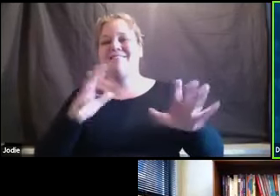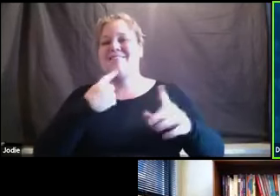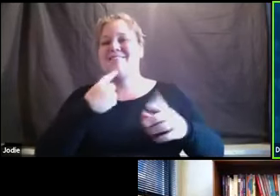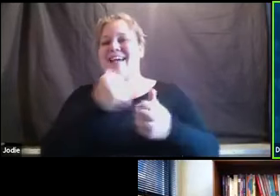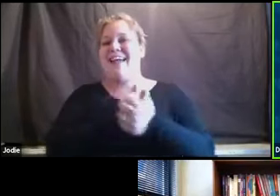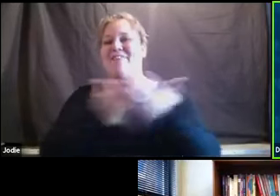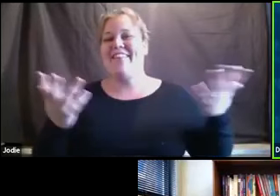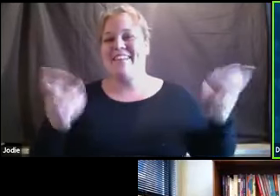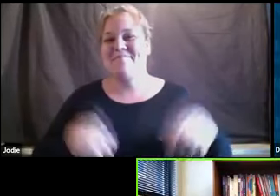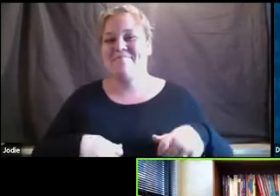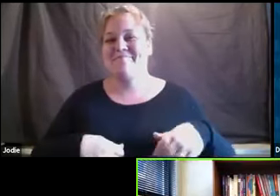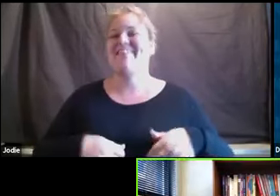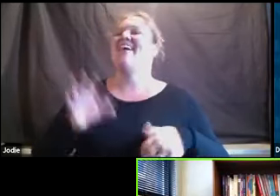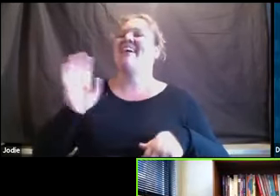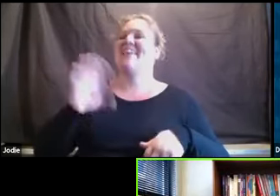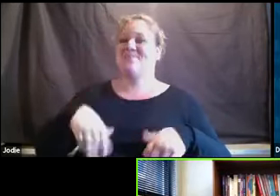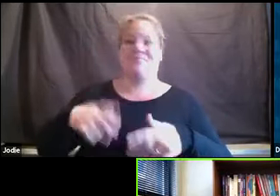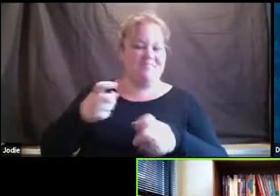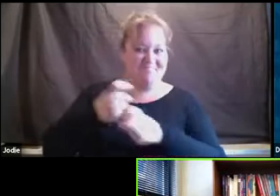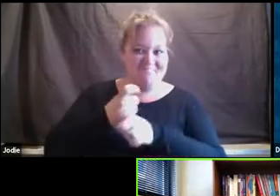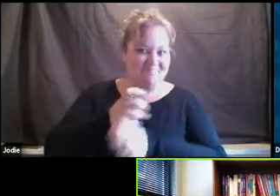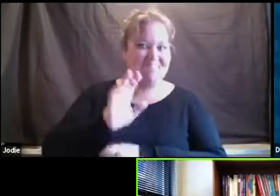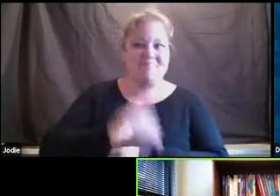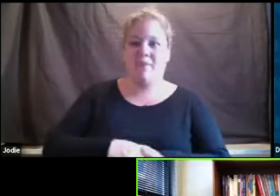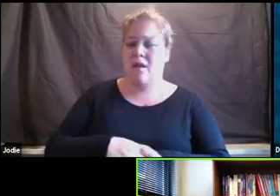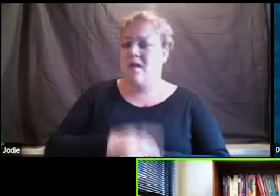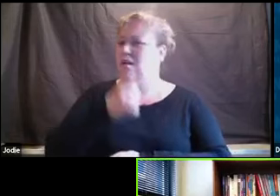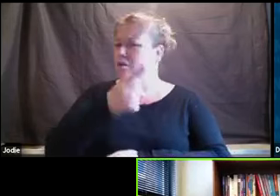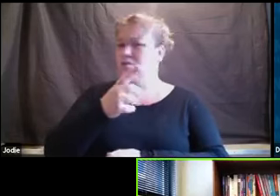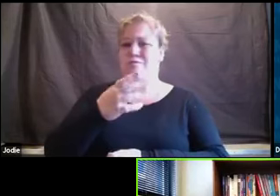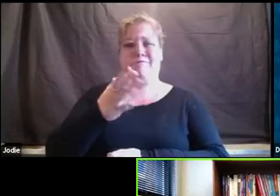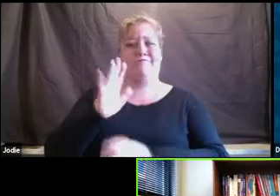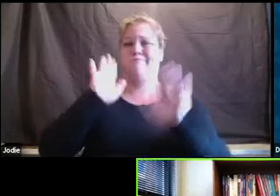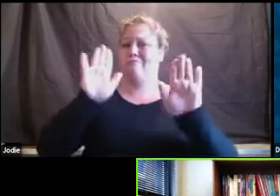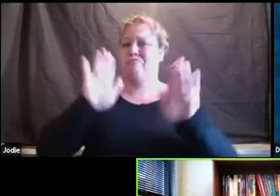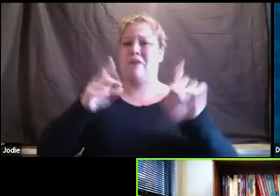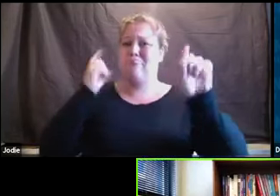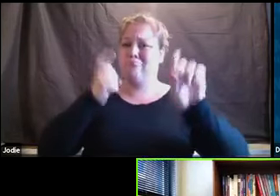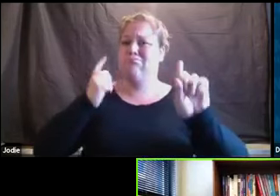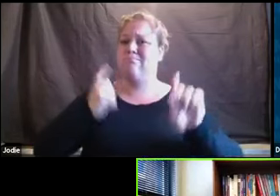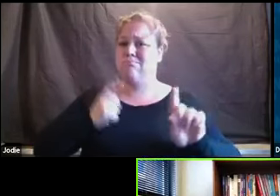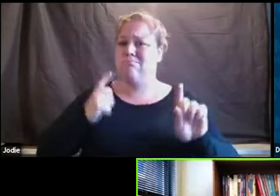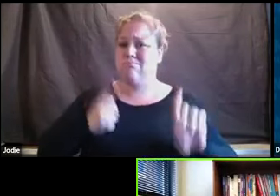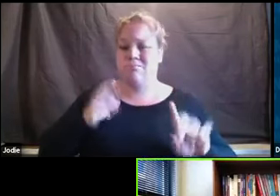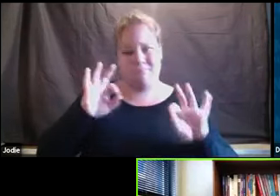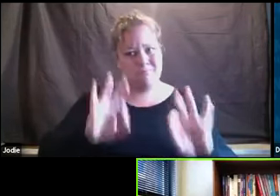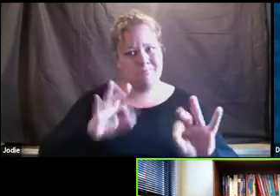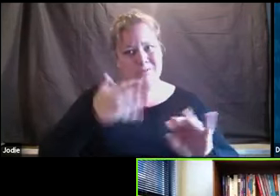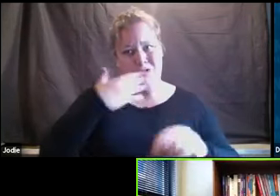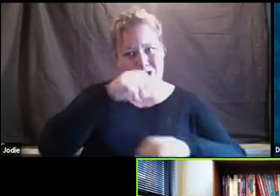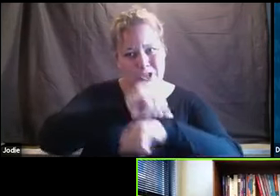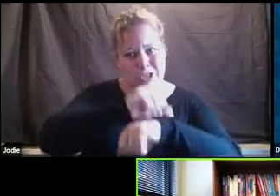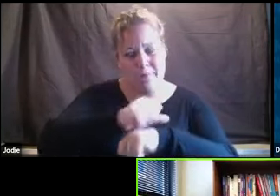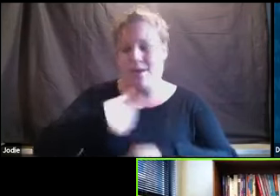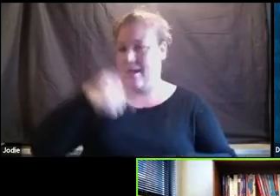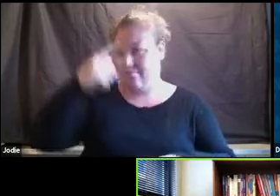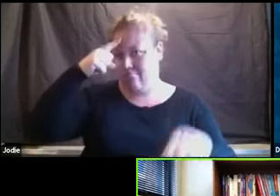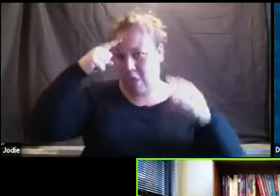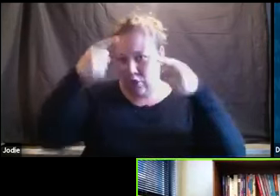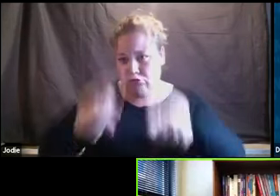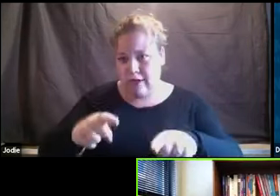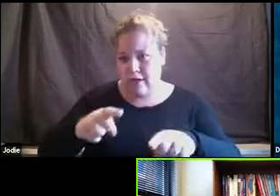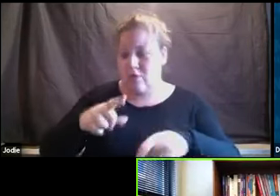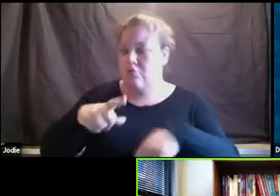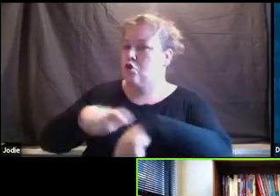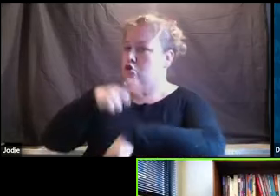No, you made all the great points, and I agree 100%. The long-term care facilities